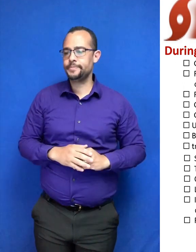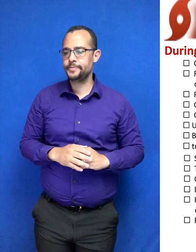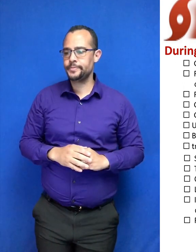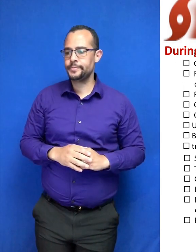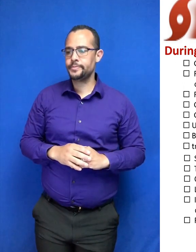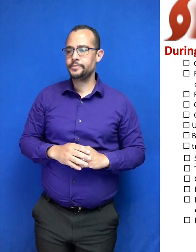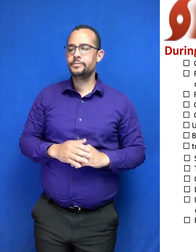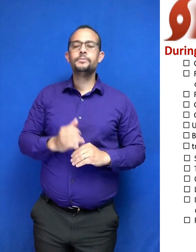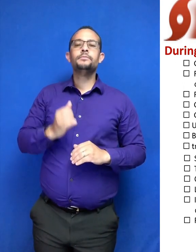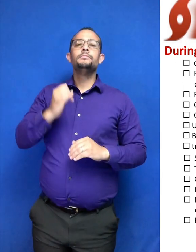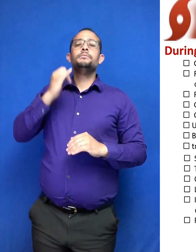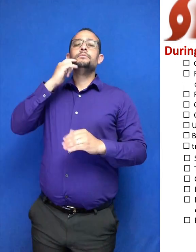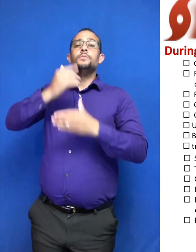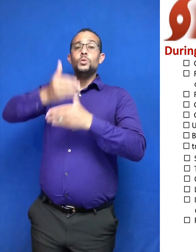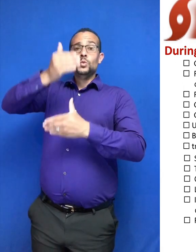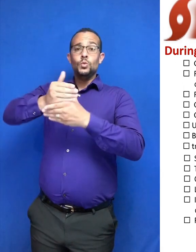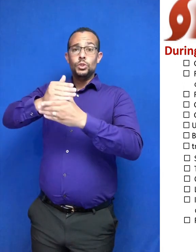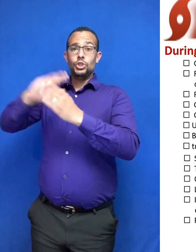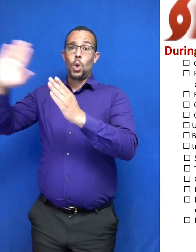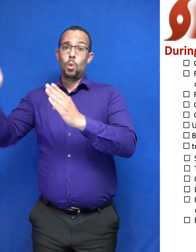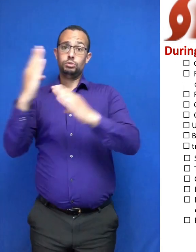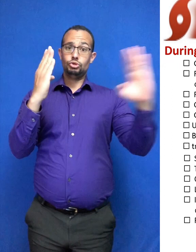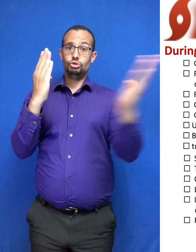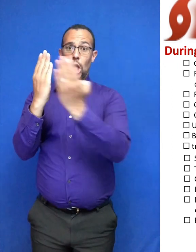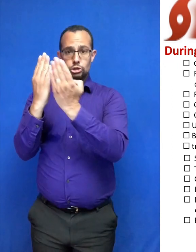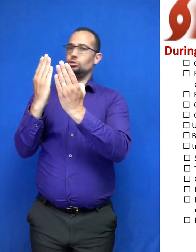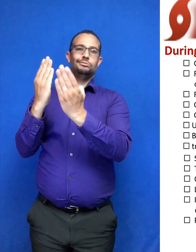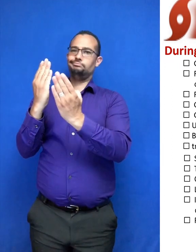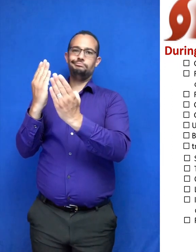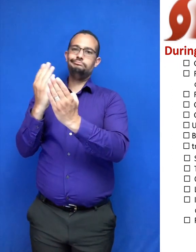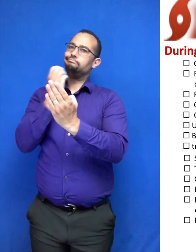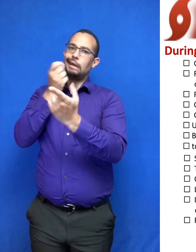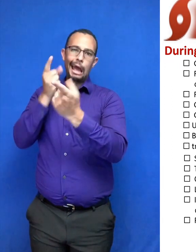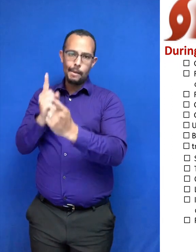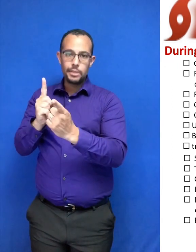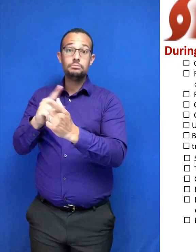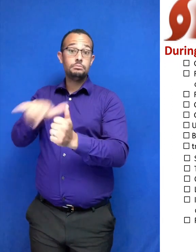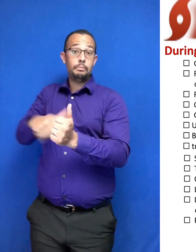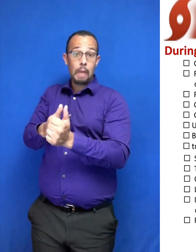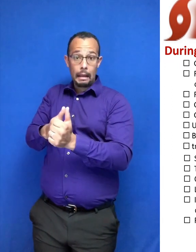window to protect from any of the glass getting blown inside to the people in the room.